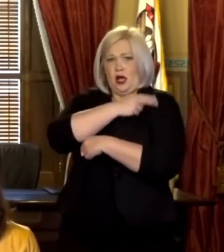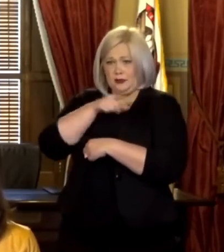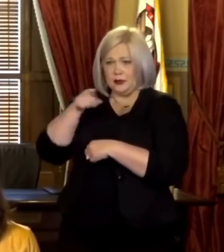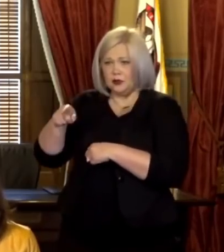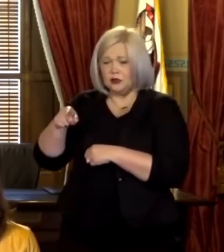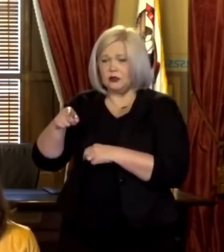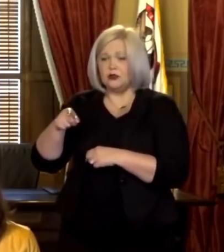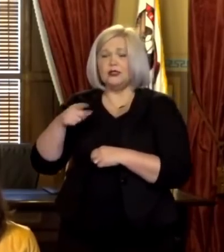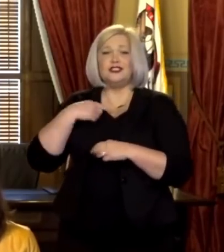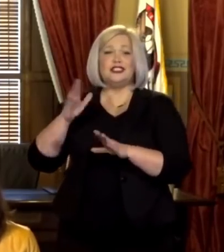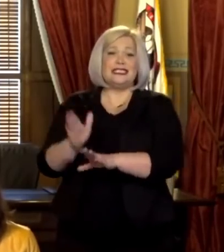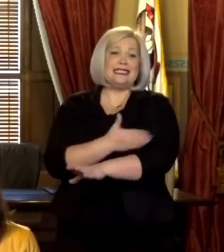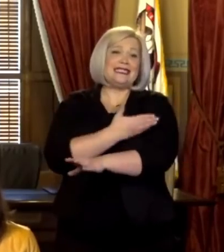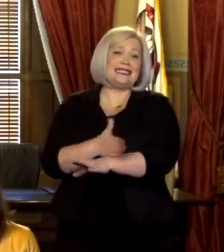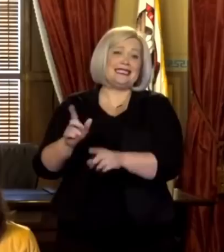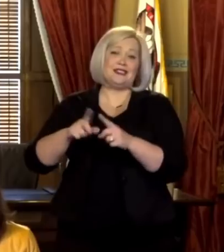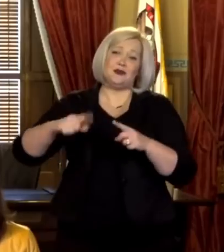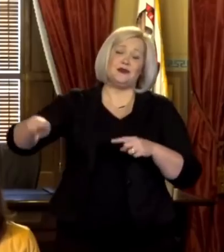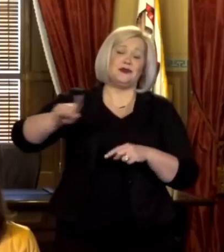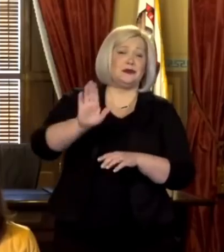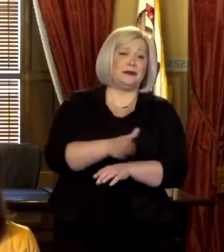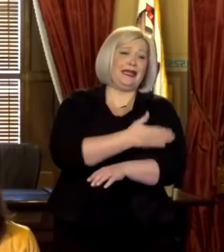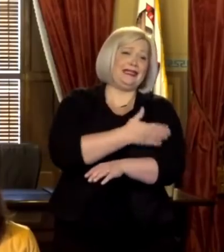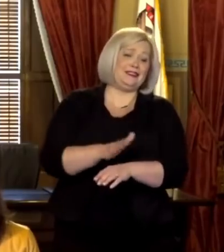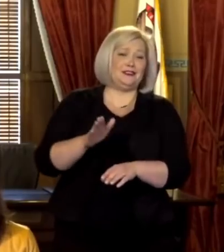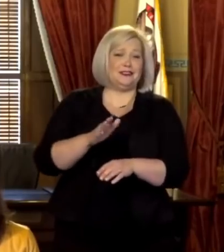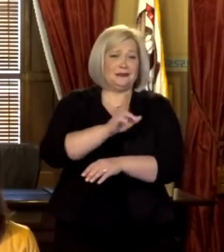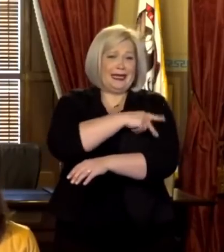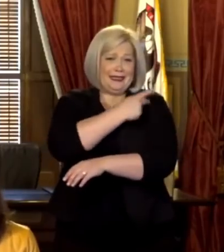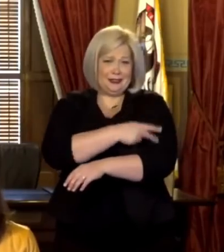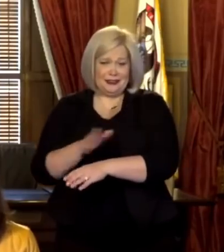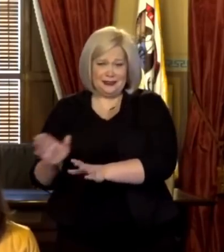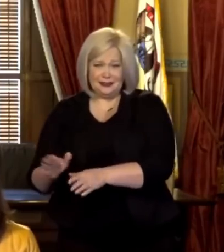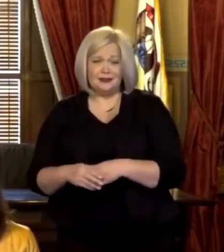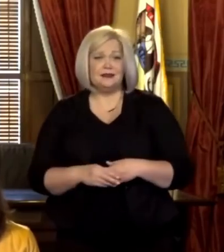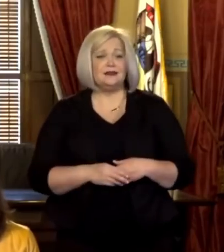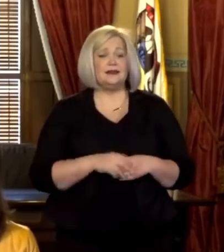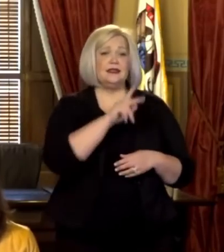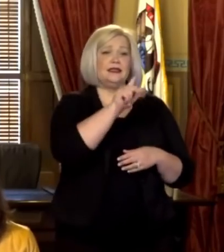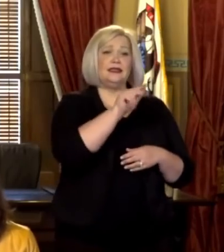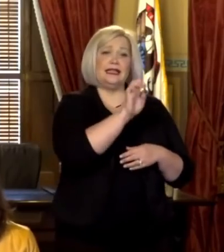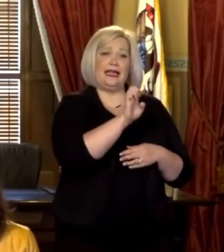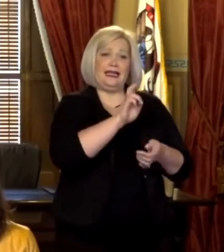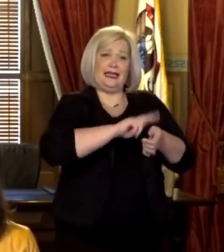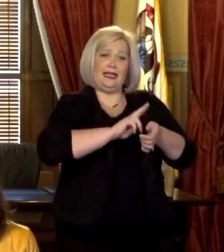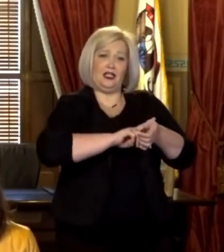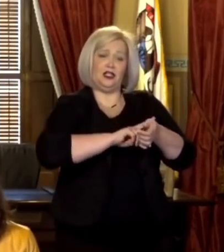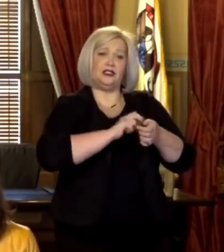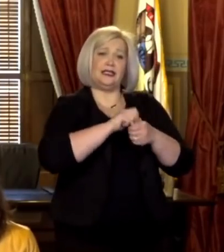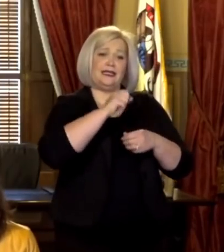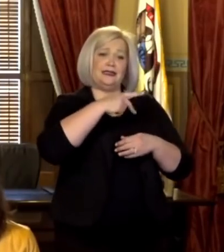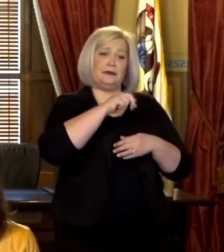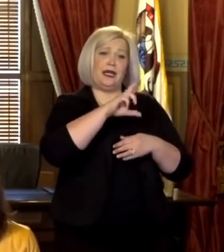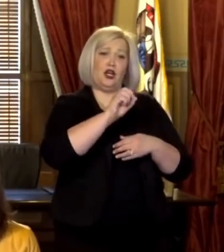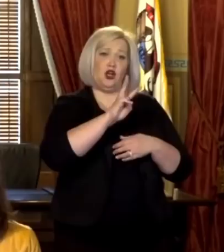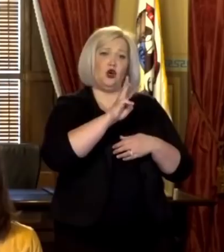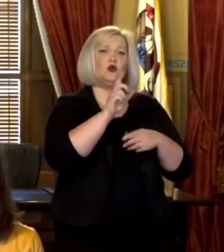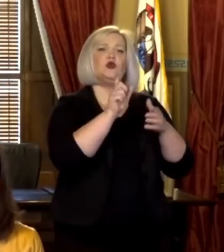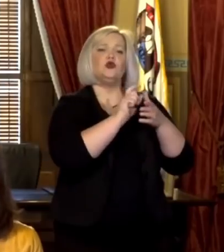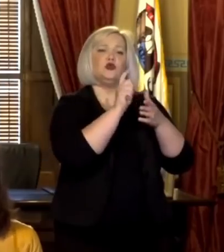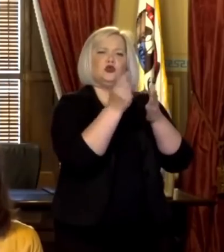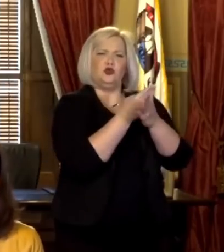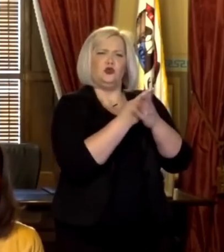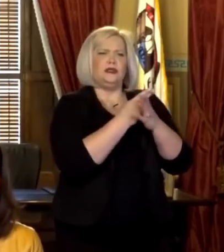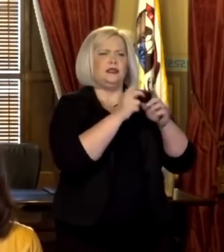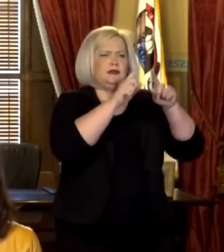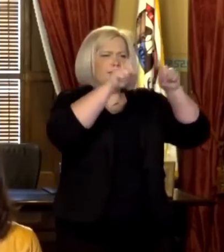who sings Amazing Grace to her patients. Or Katie, a nurse at Sparrow Hospital, who uses dry erase markers to